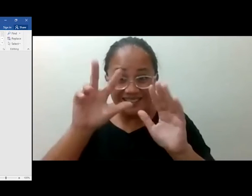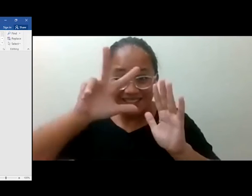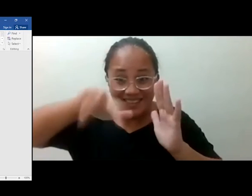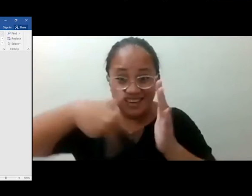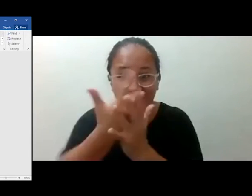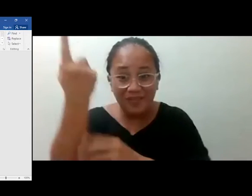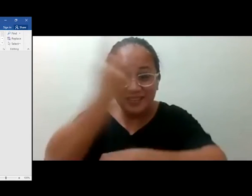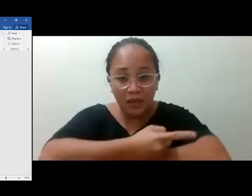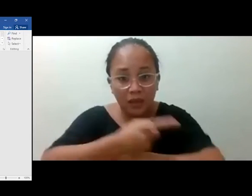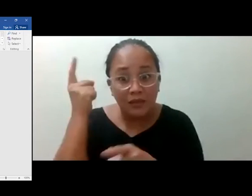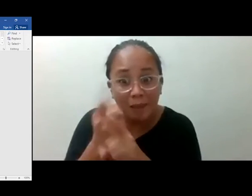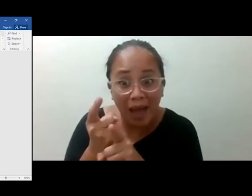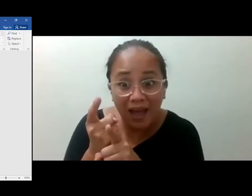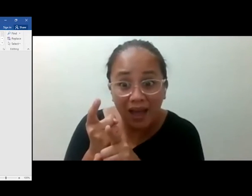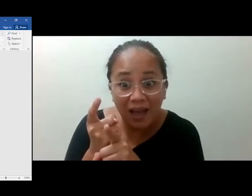Right?